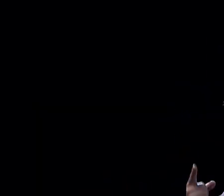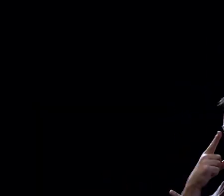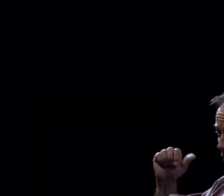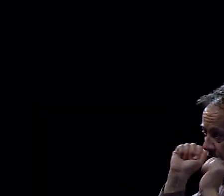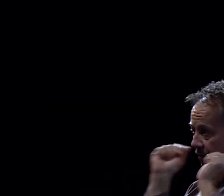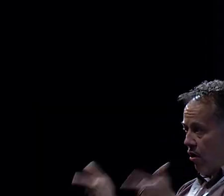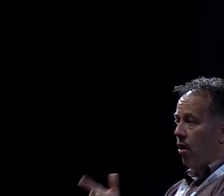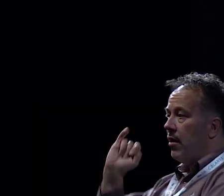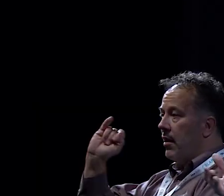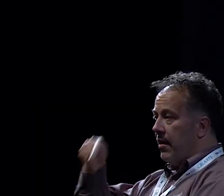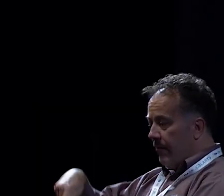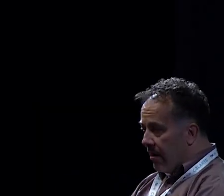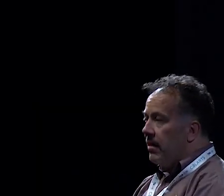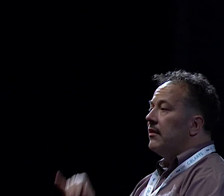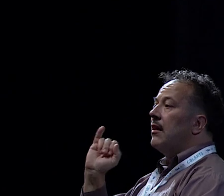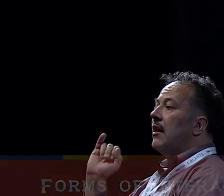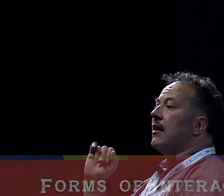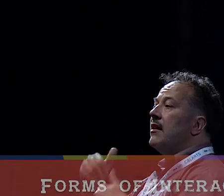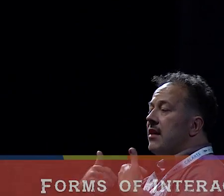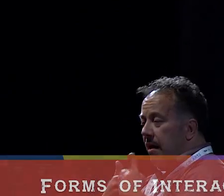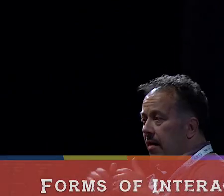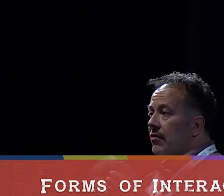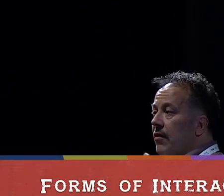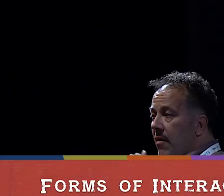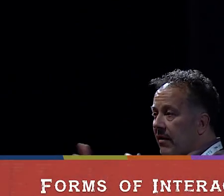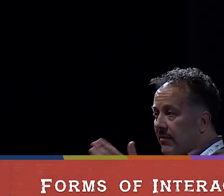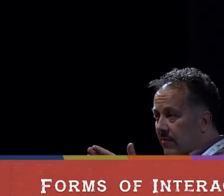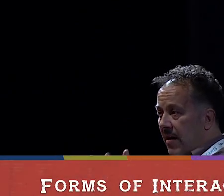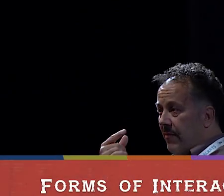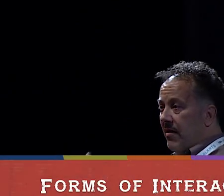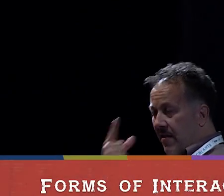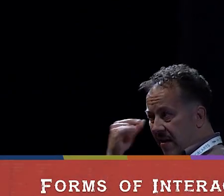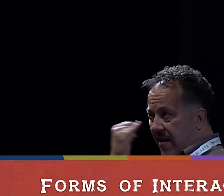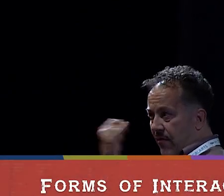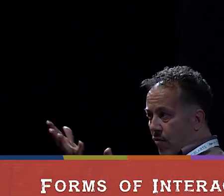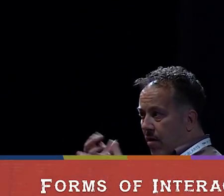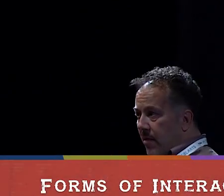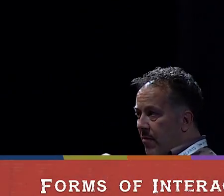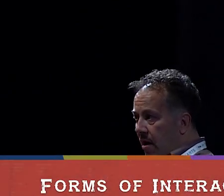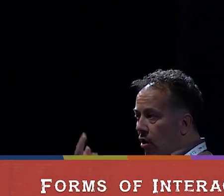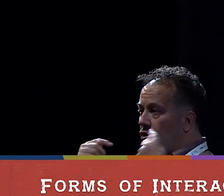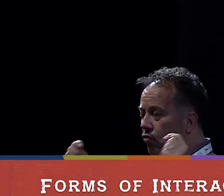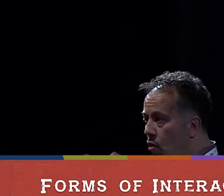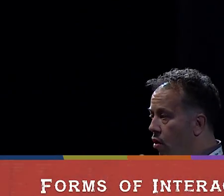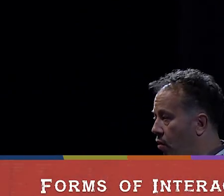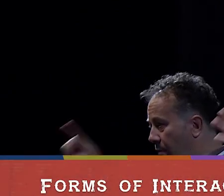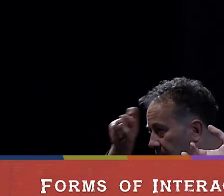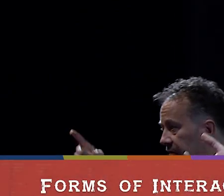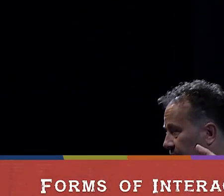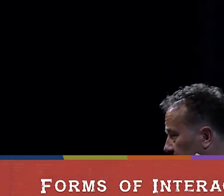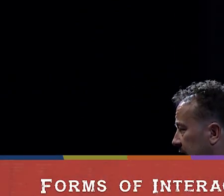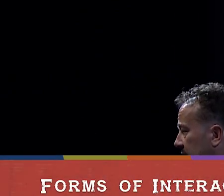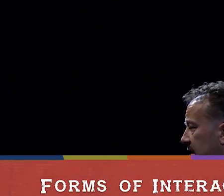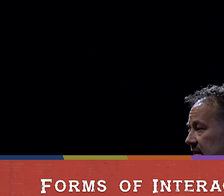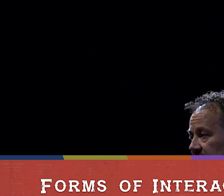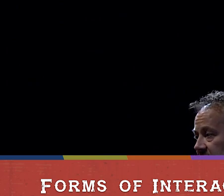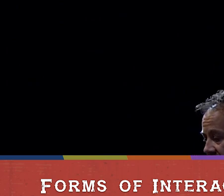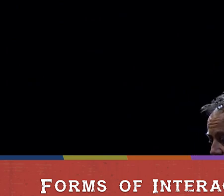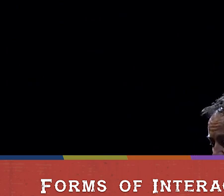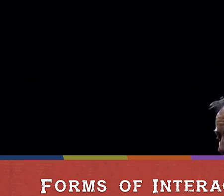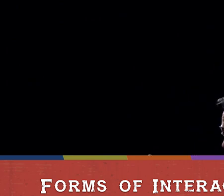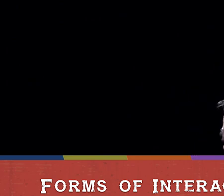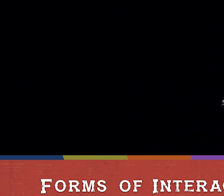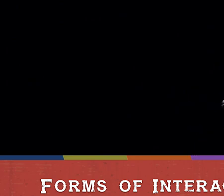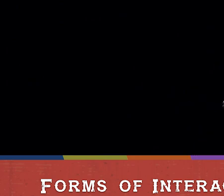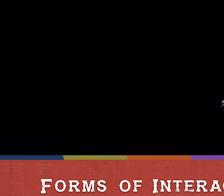IPs. Games are competitive sometimes. Figure out first if you want to make a toy or a puzzle instead. Take that same bucket of Legos. It's a